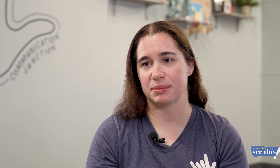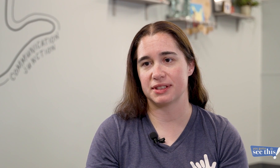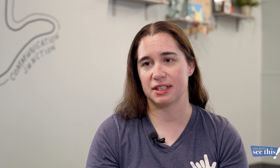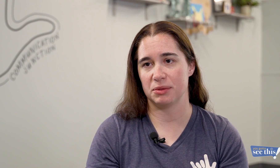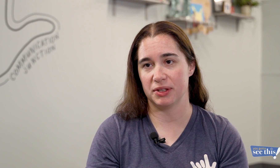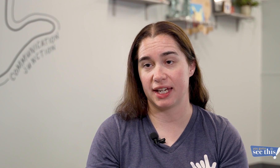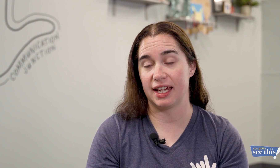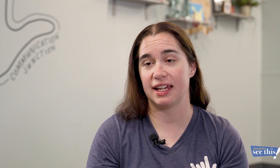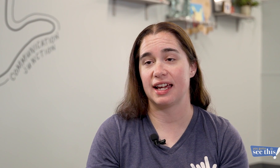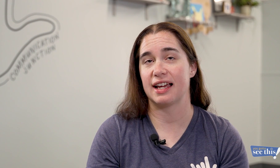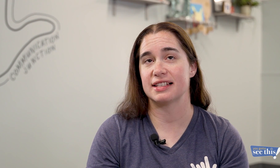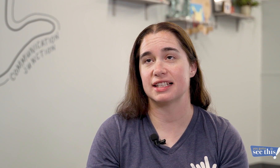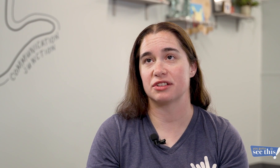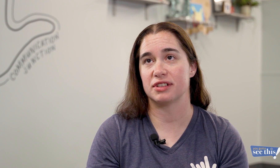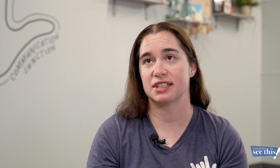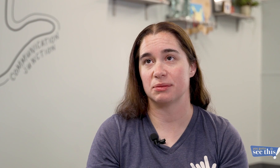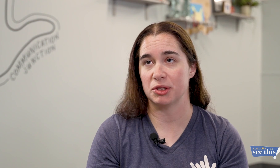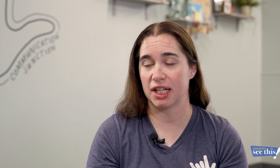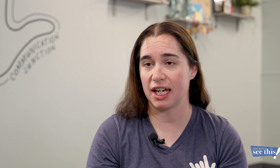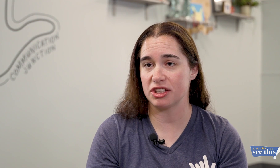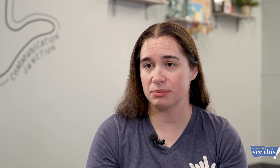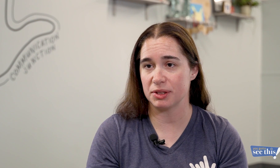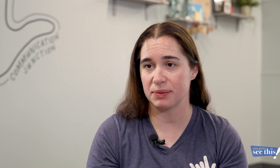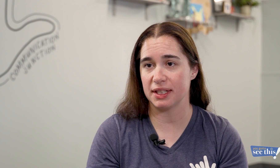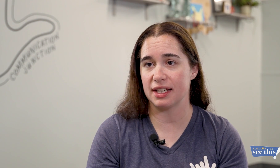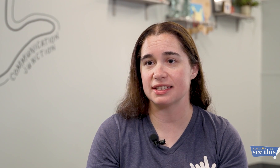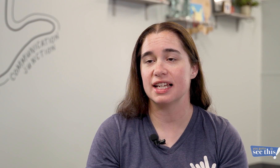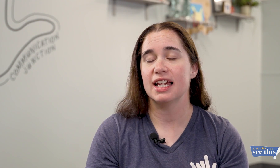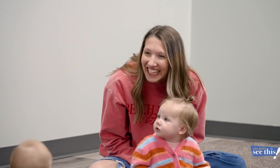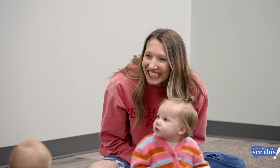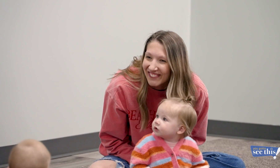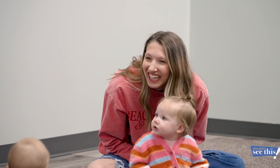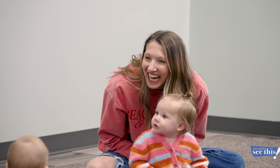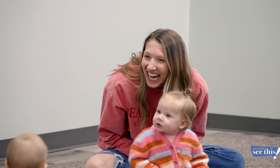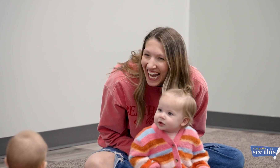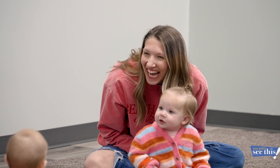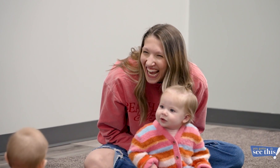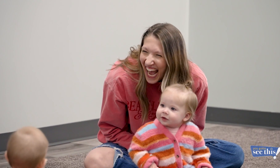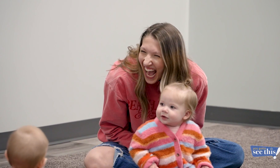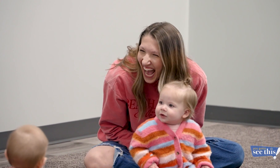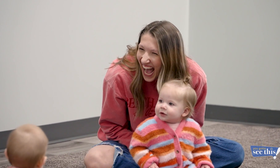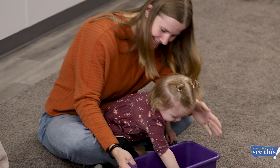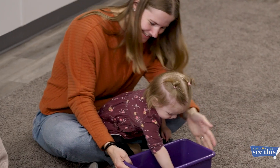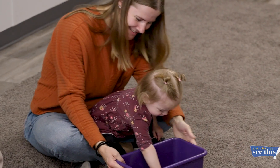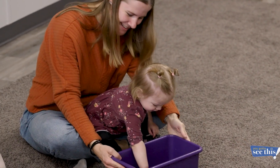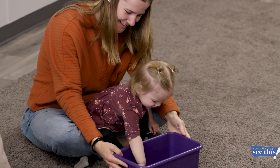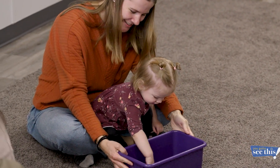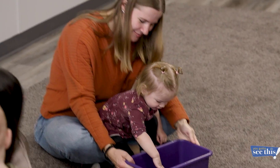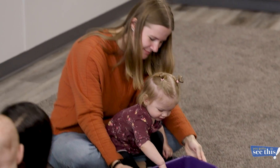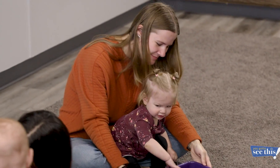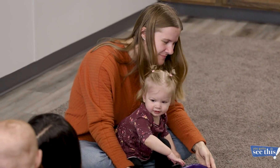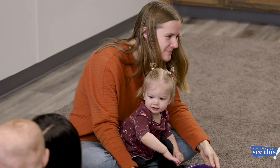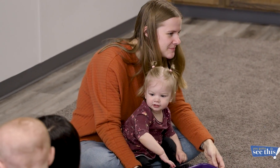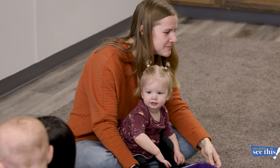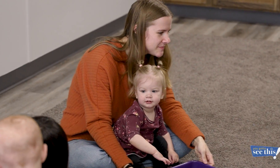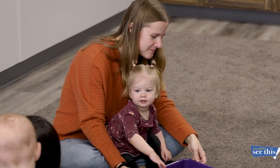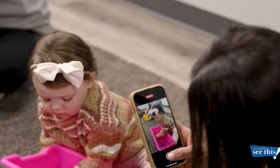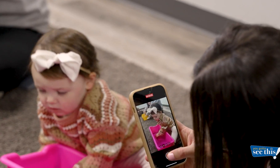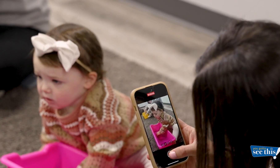to communicate. It has increased communication between us. It has helped our relationship. The wait lists for early intervention